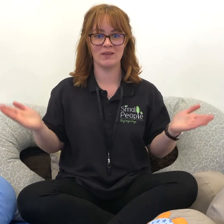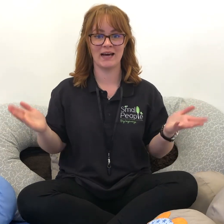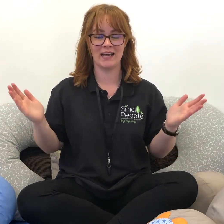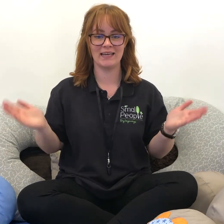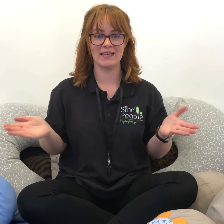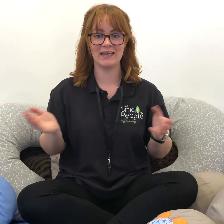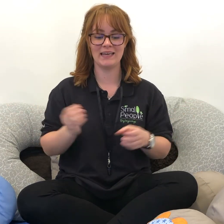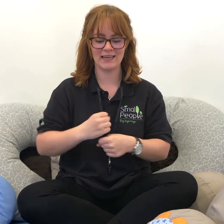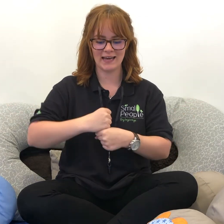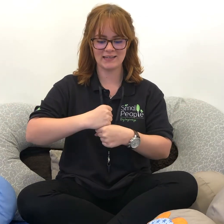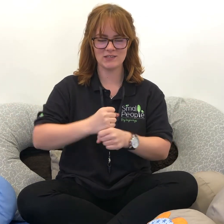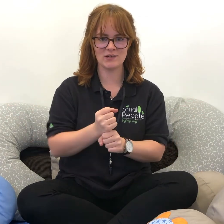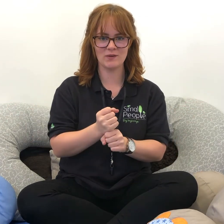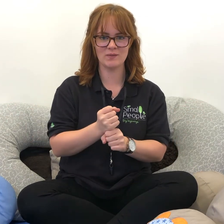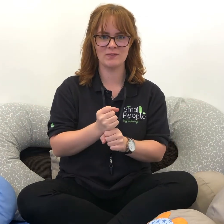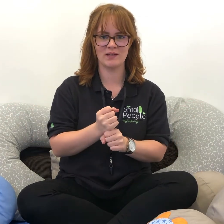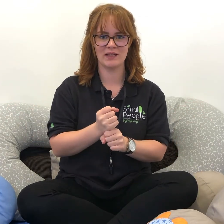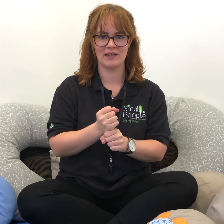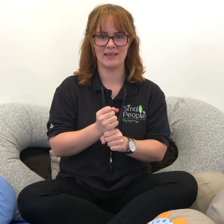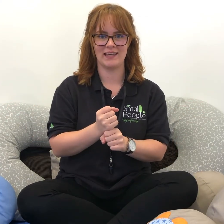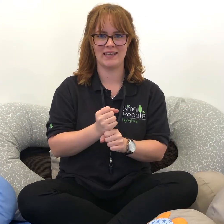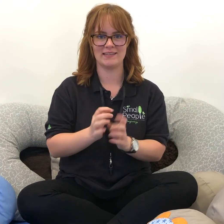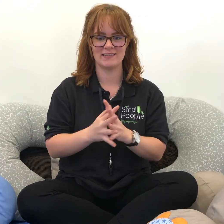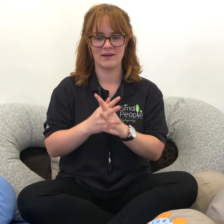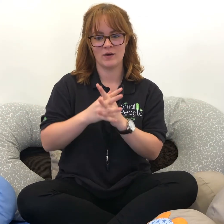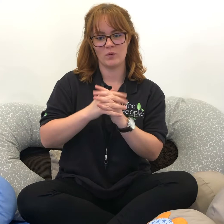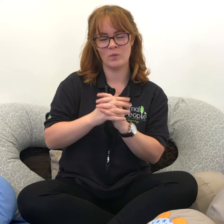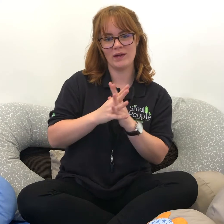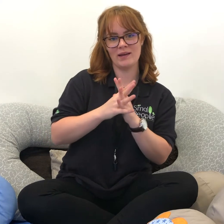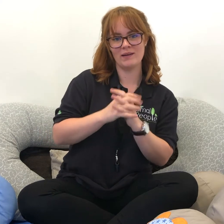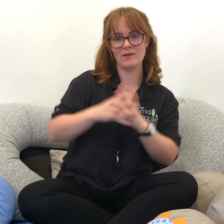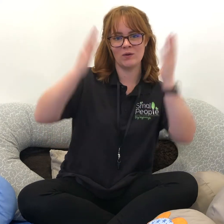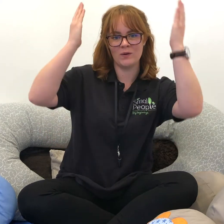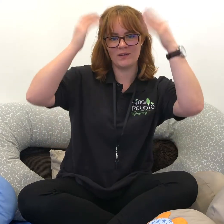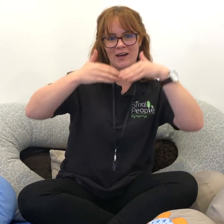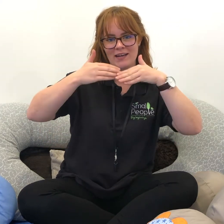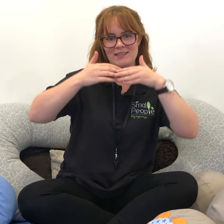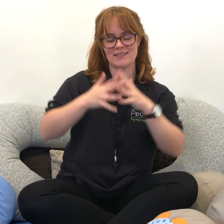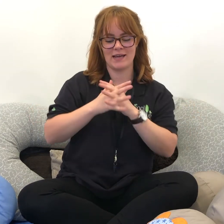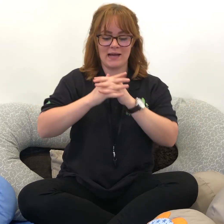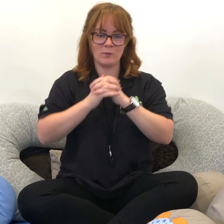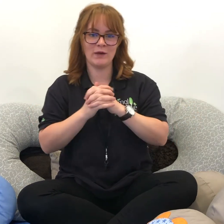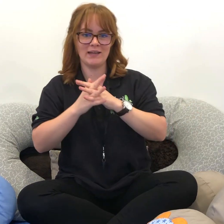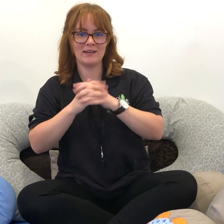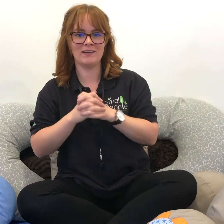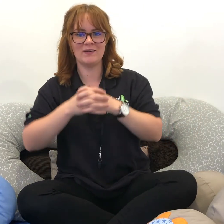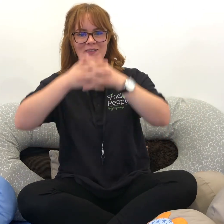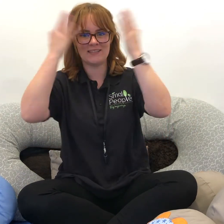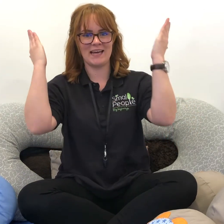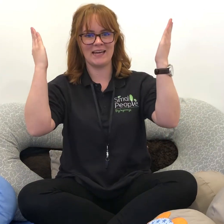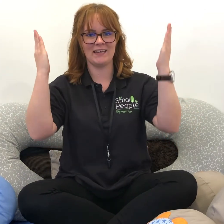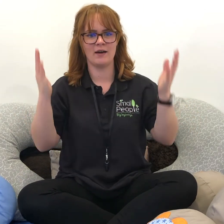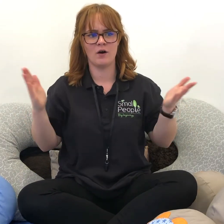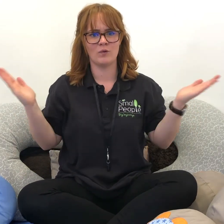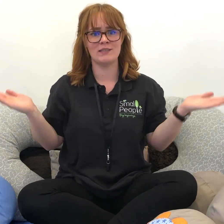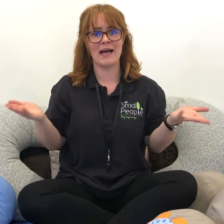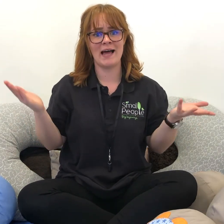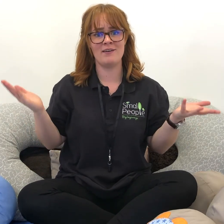that he can do is wiggle all night and wiggle all day,